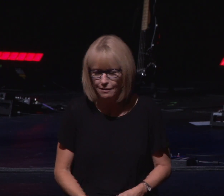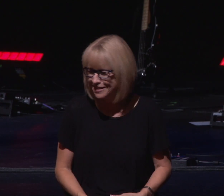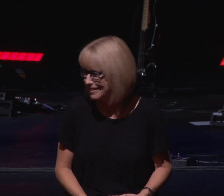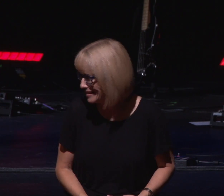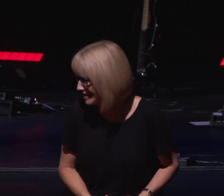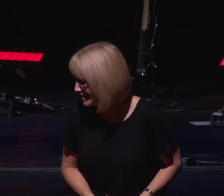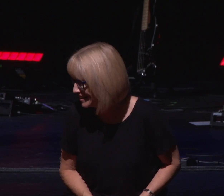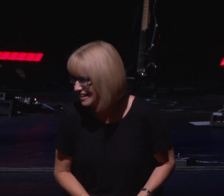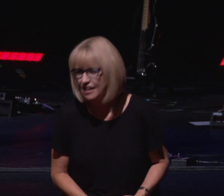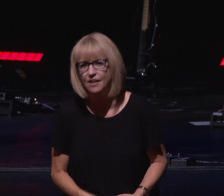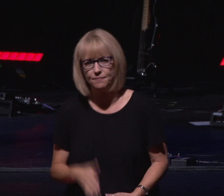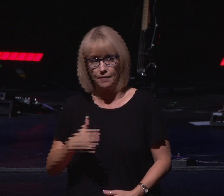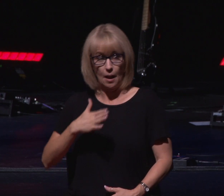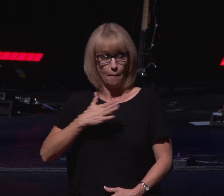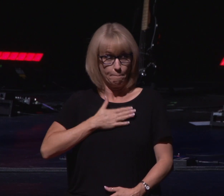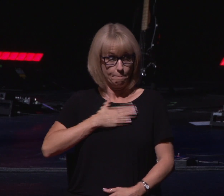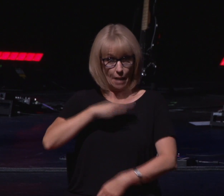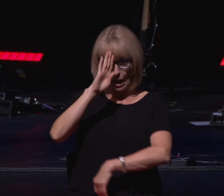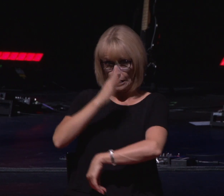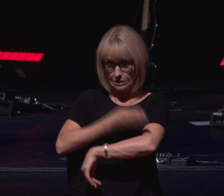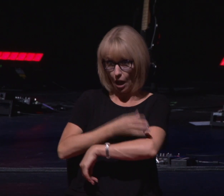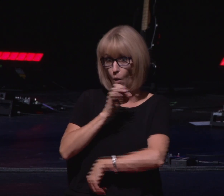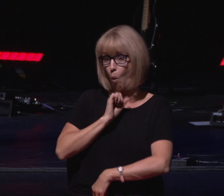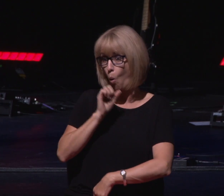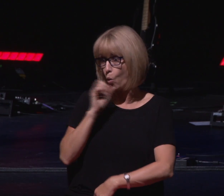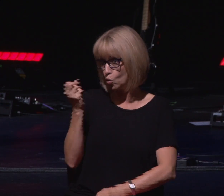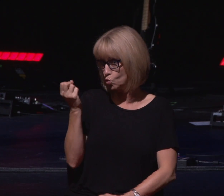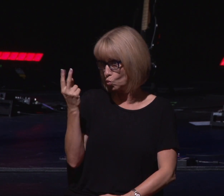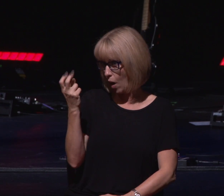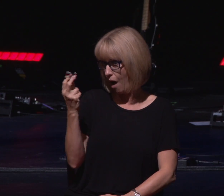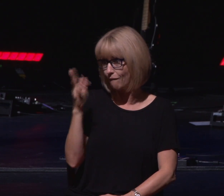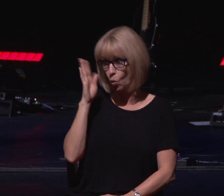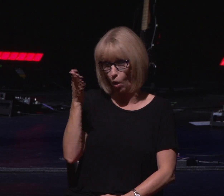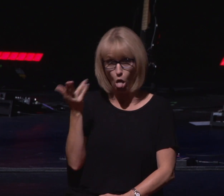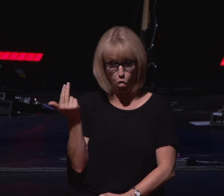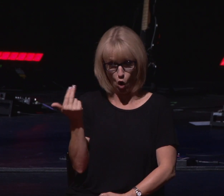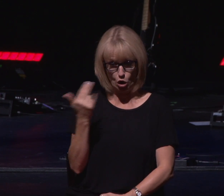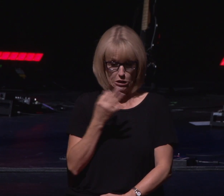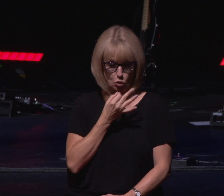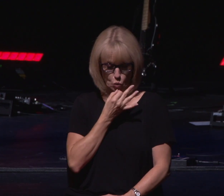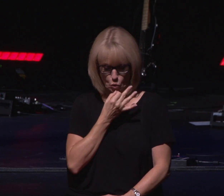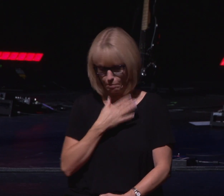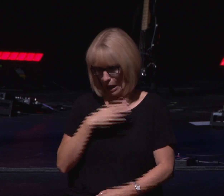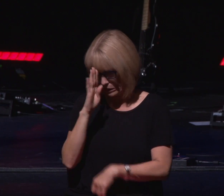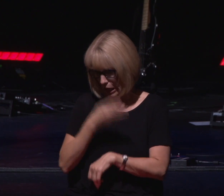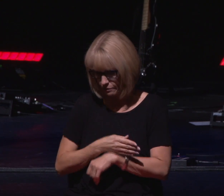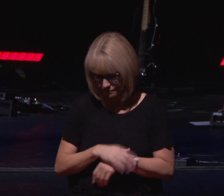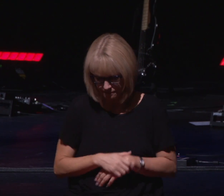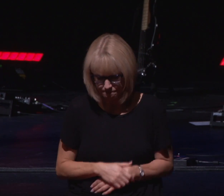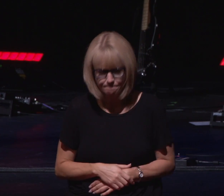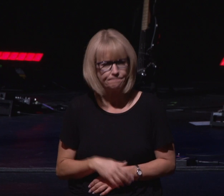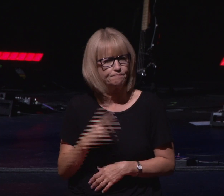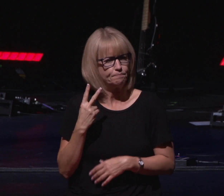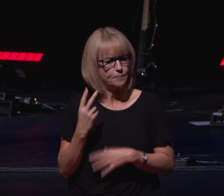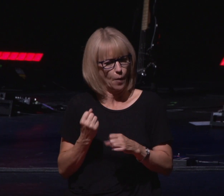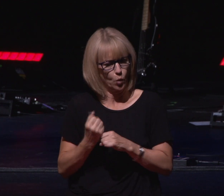So one day, my son's 12, he'll be 13 pretty soon. And, a couple years ago,